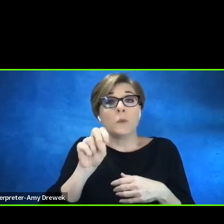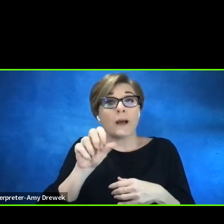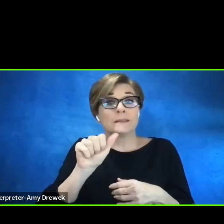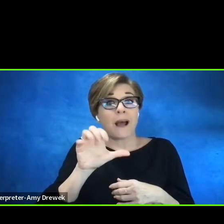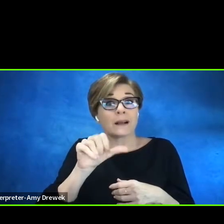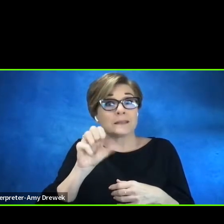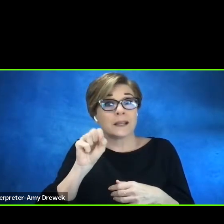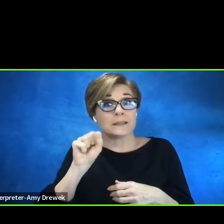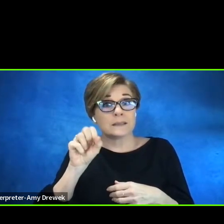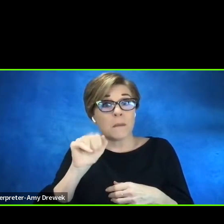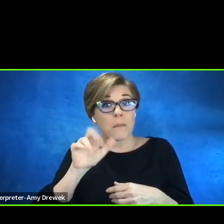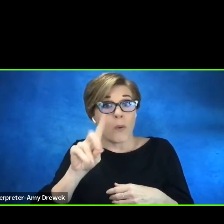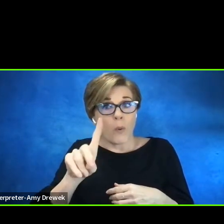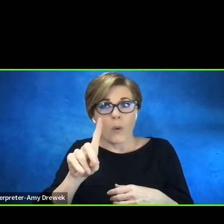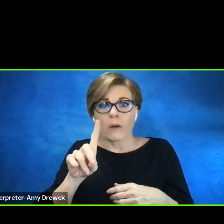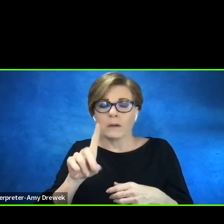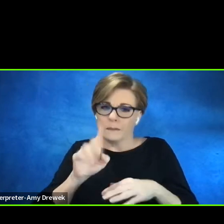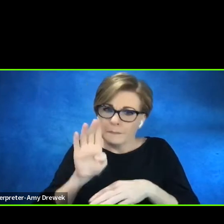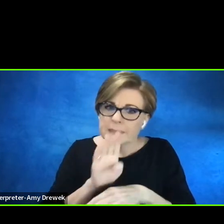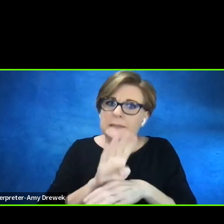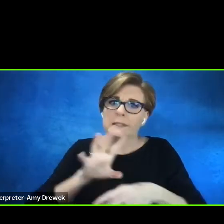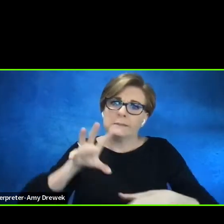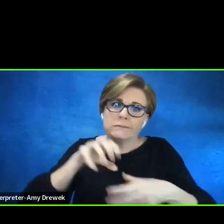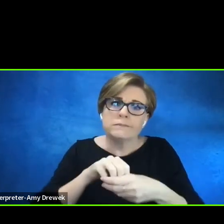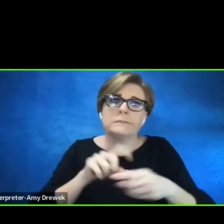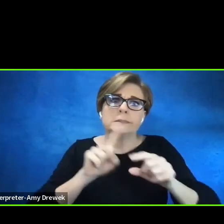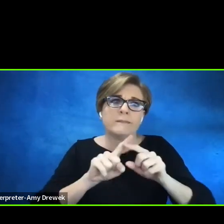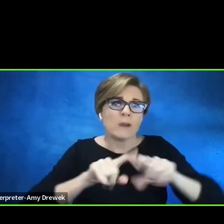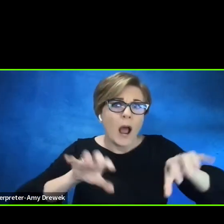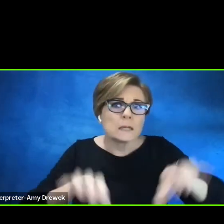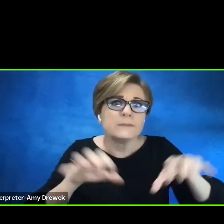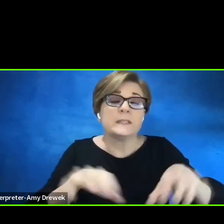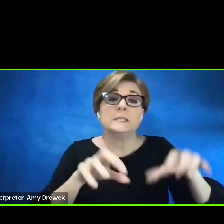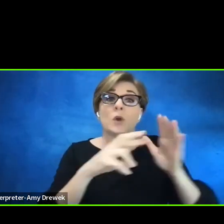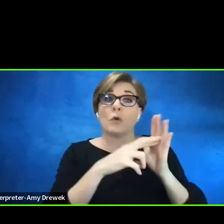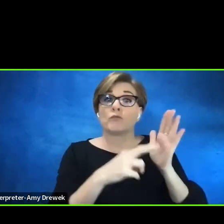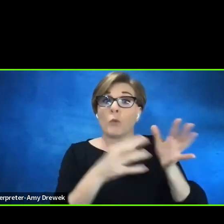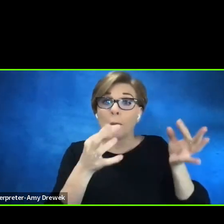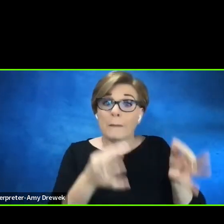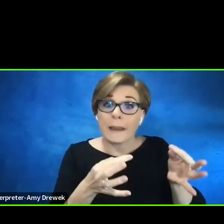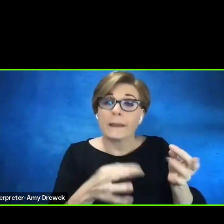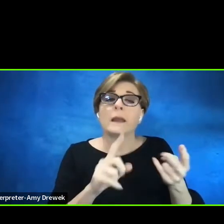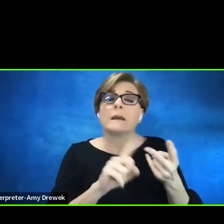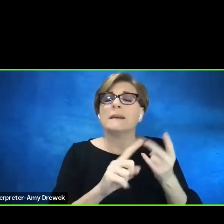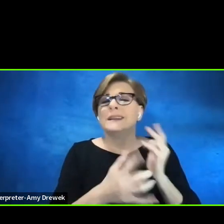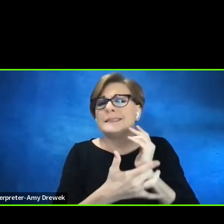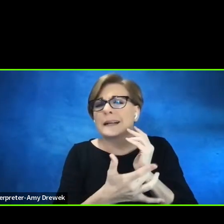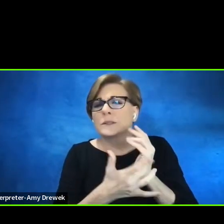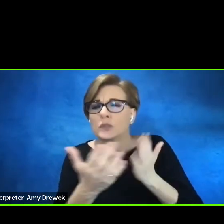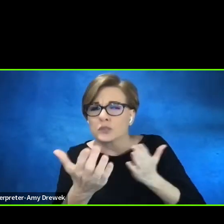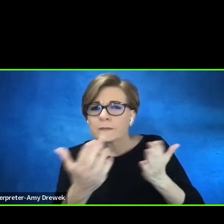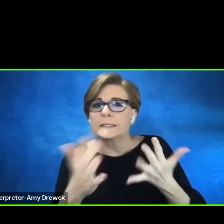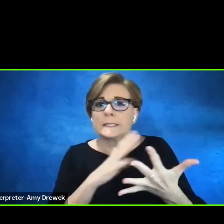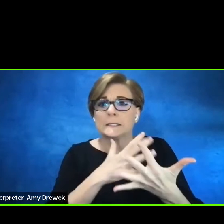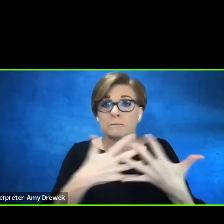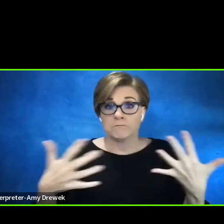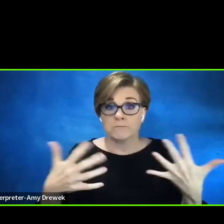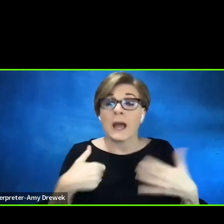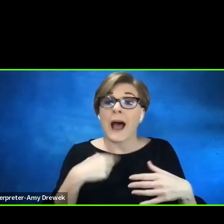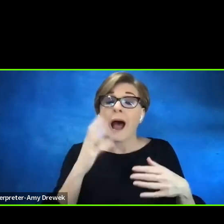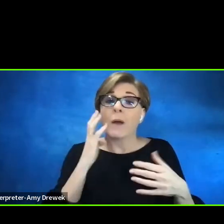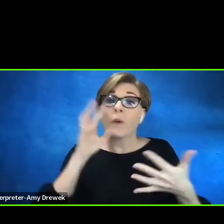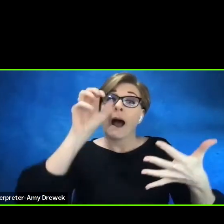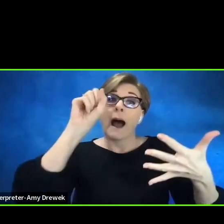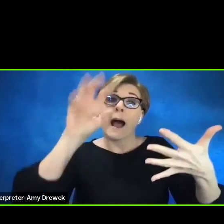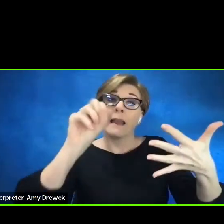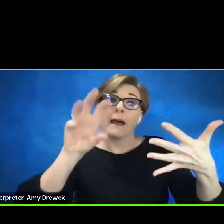in various activities, including rulemaking and other technical services that we provide. So I'm going to give you some highlights